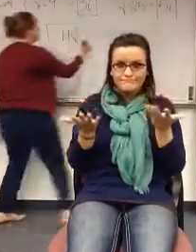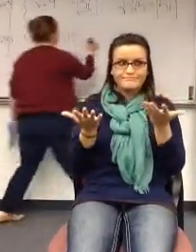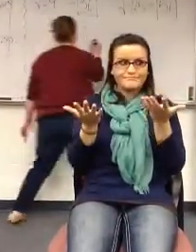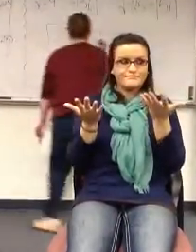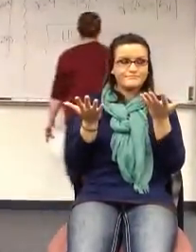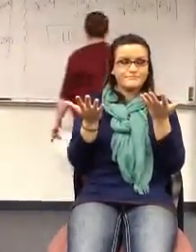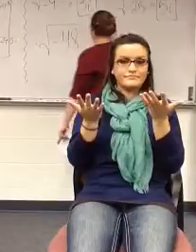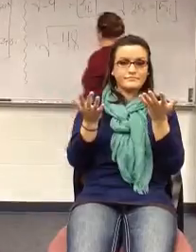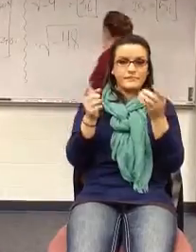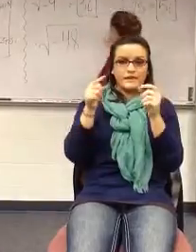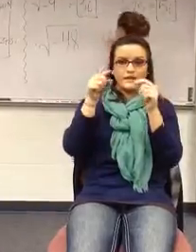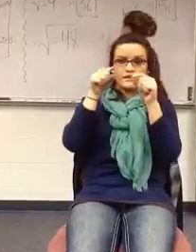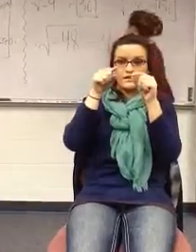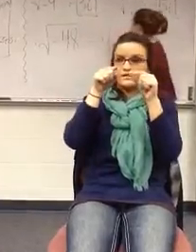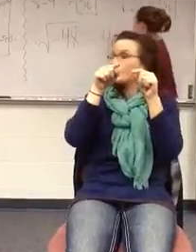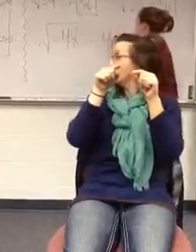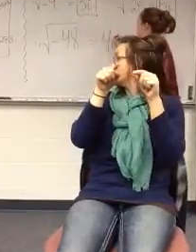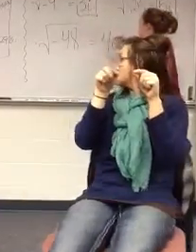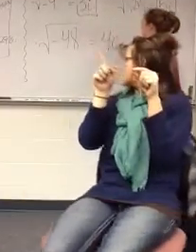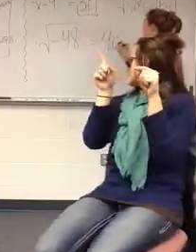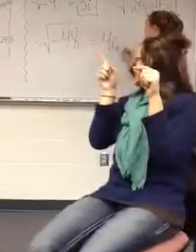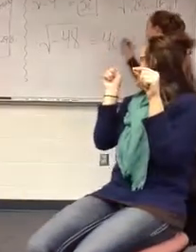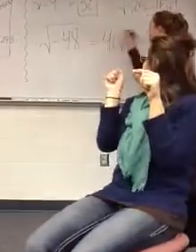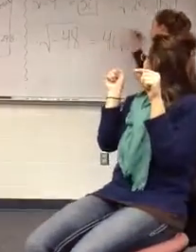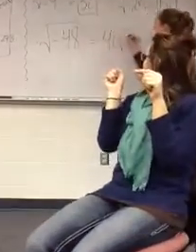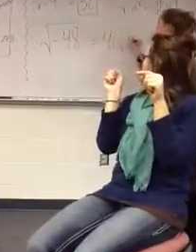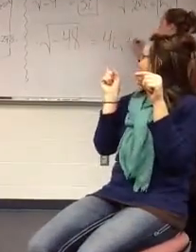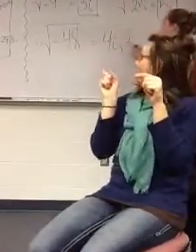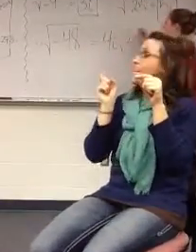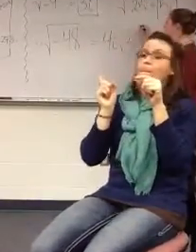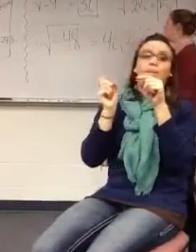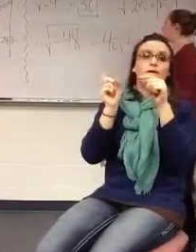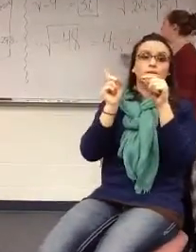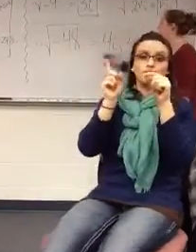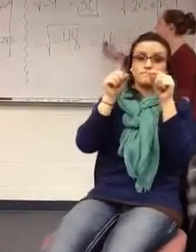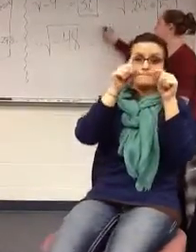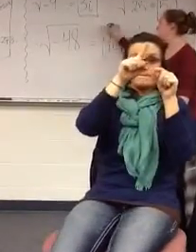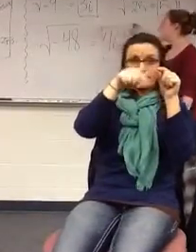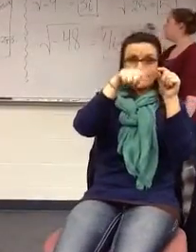This becomes 4i radical 3.